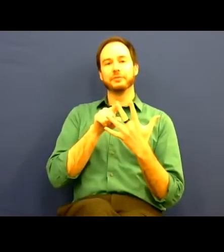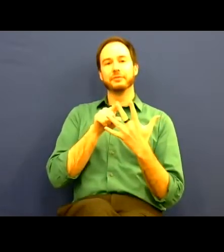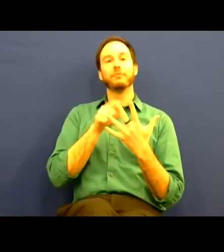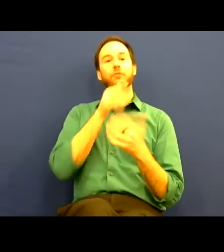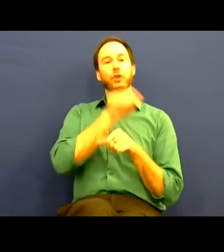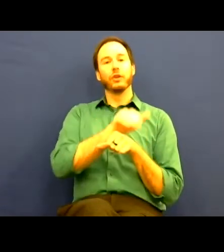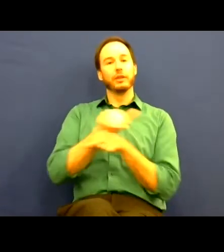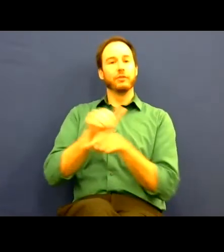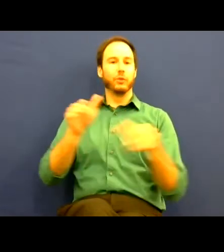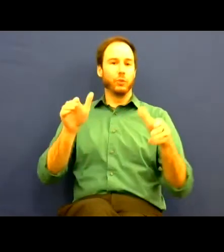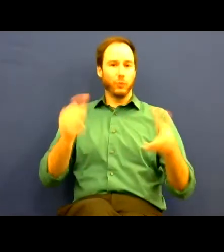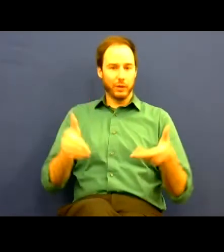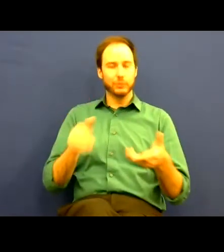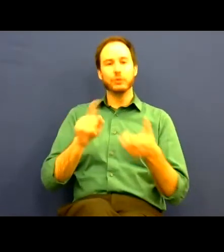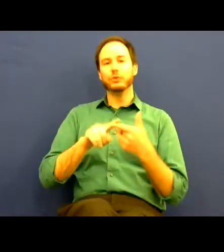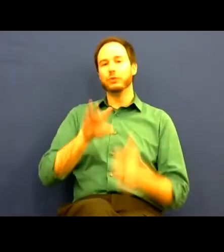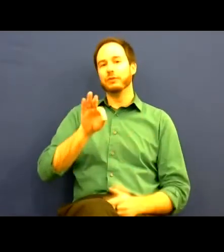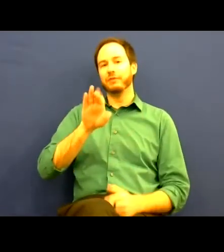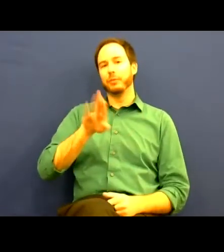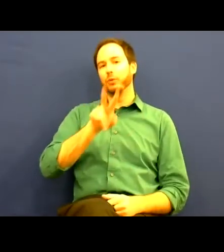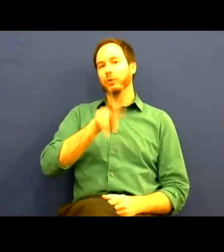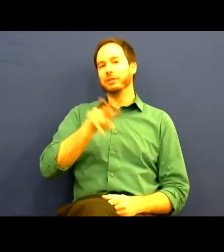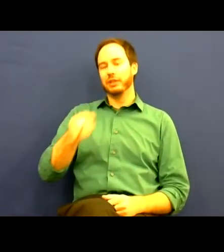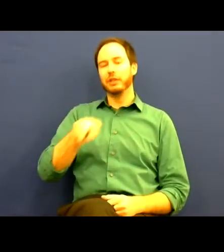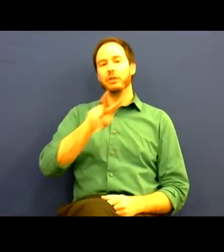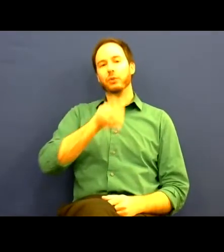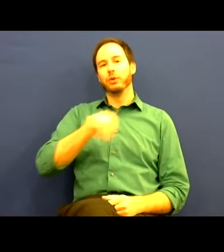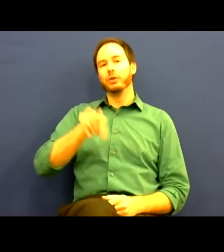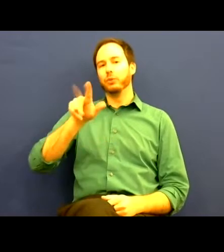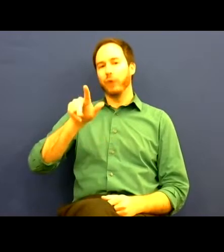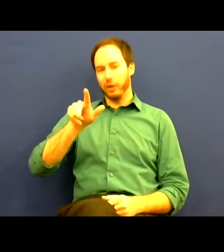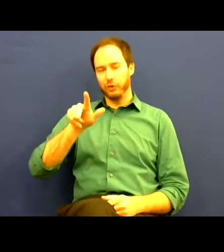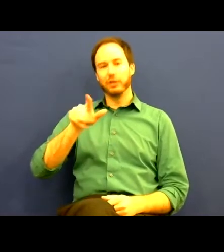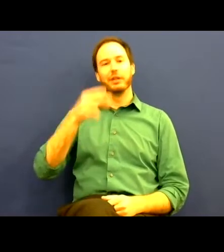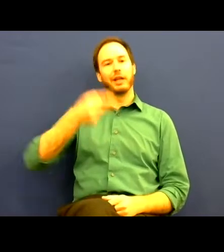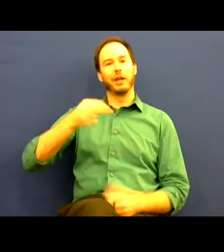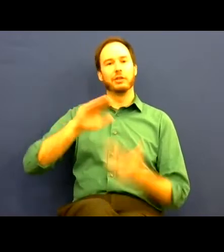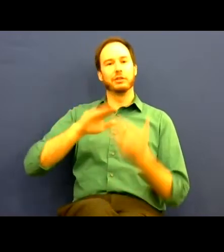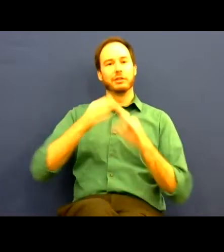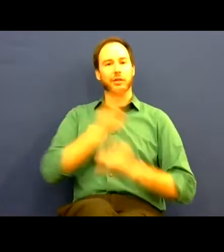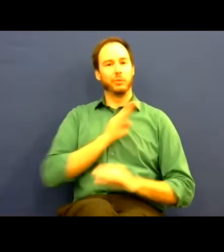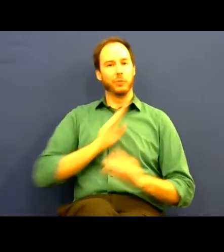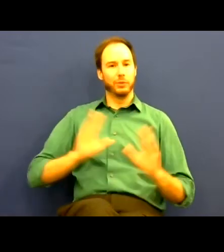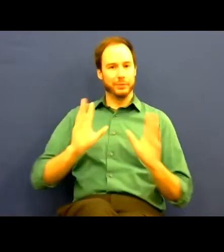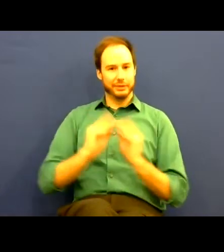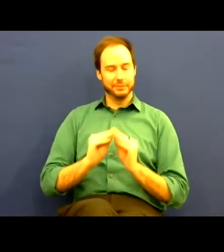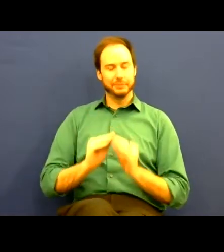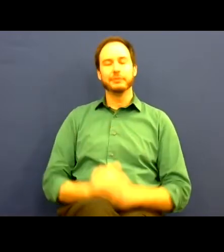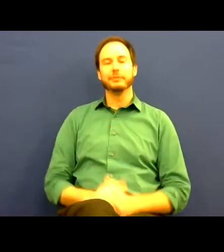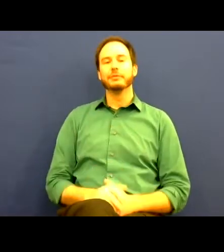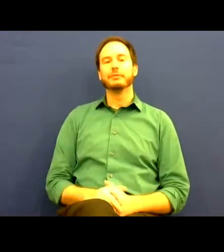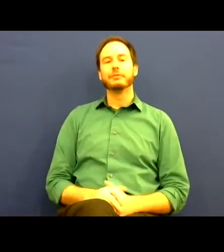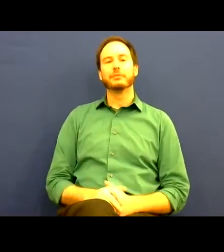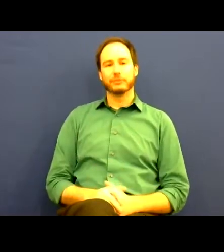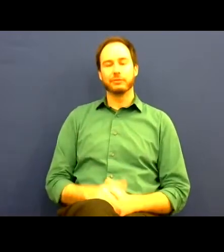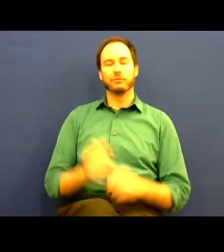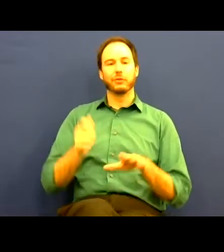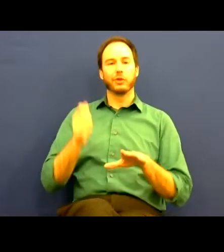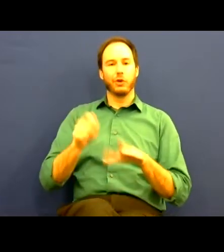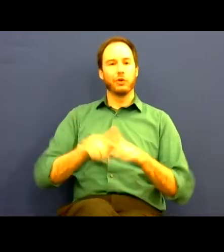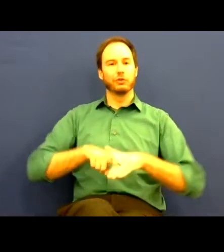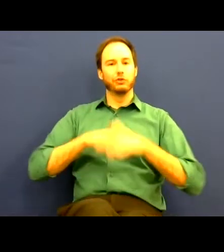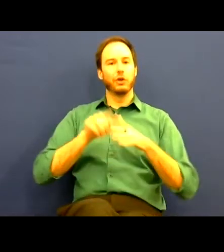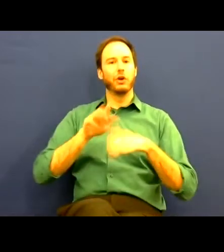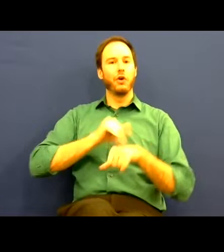Good evening and welcome to the February 22nd, 2023 Henrietta Town Board meeting. I'd like to call the meeting to order. Please call